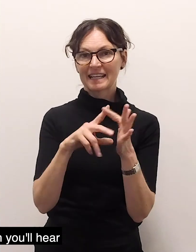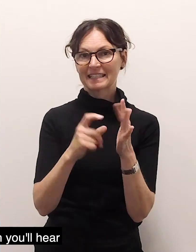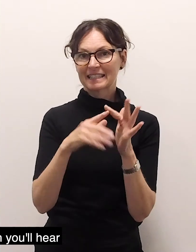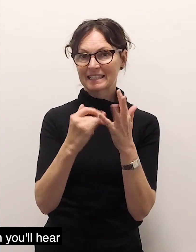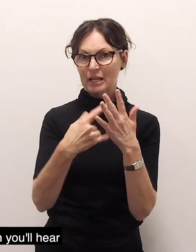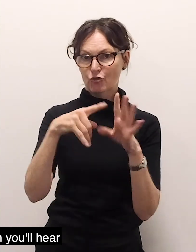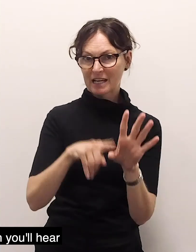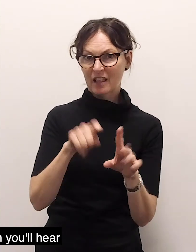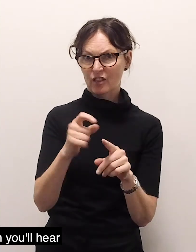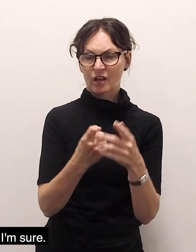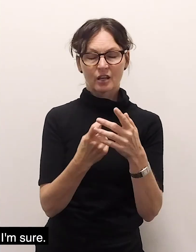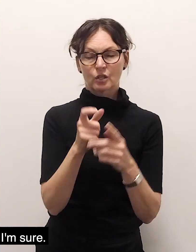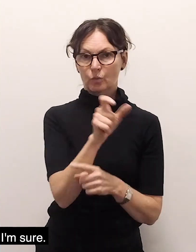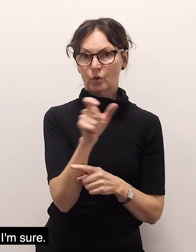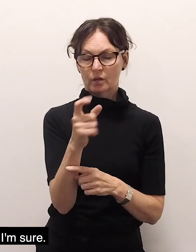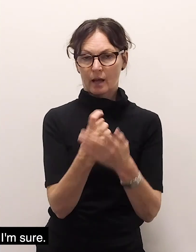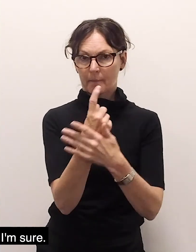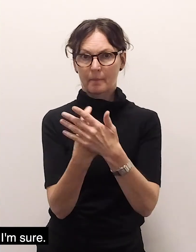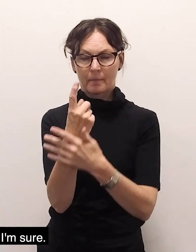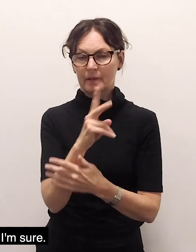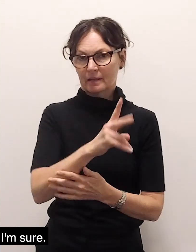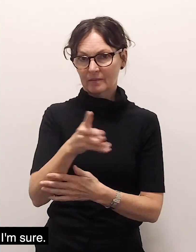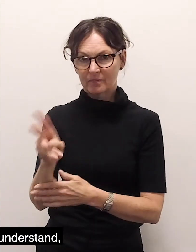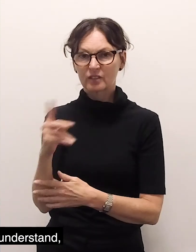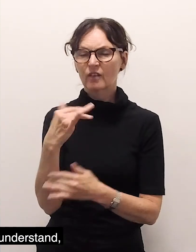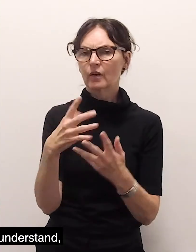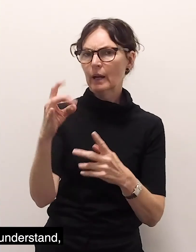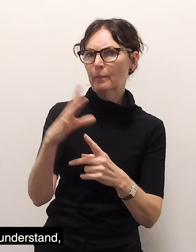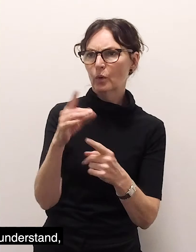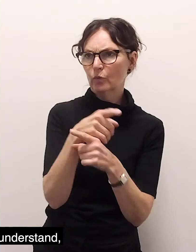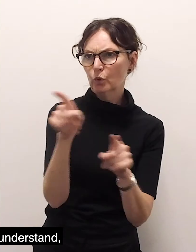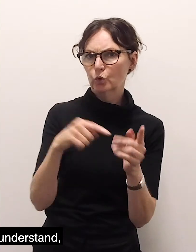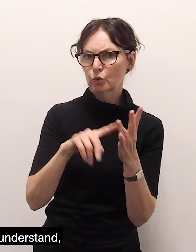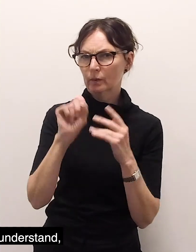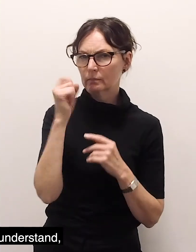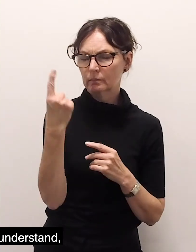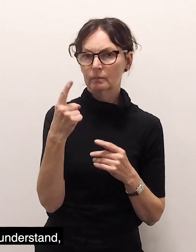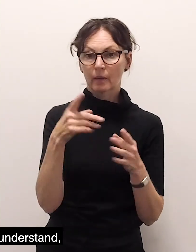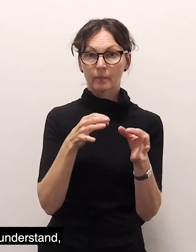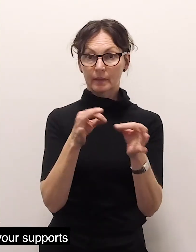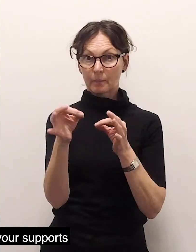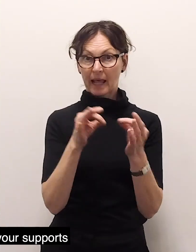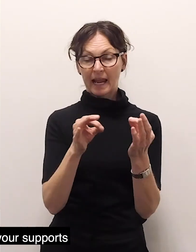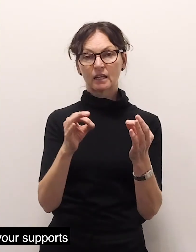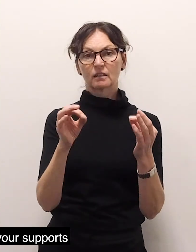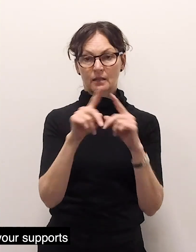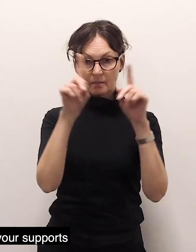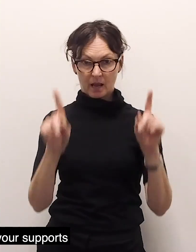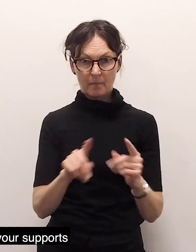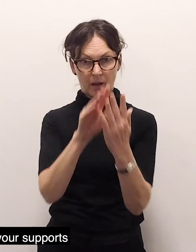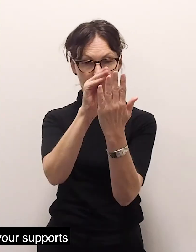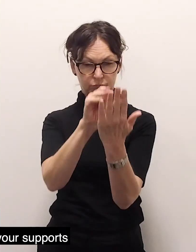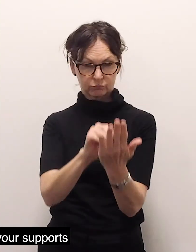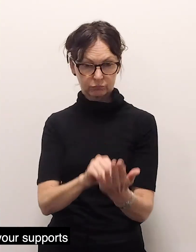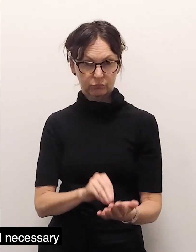because that is the term you'll hear even more than plan, I'm sure. It's a really key thing to understand. But the plan